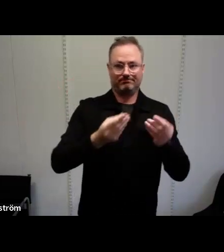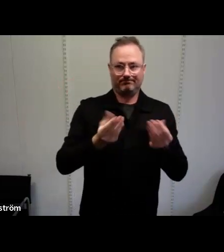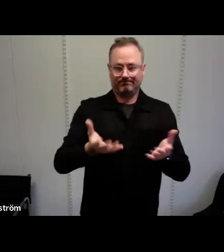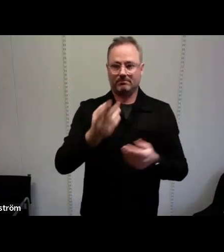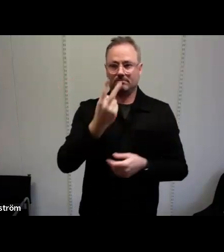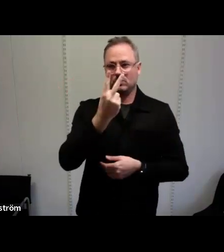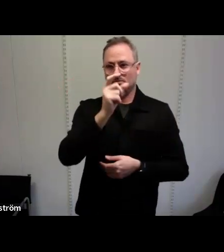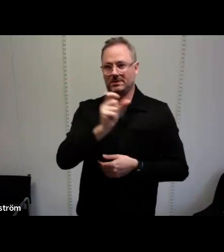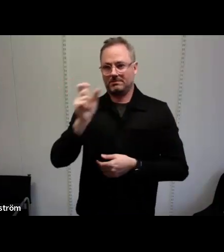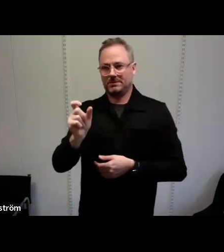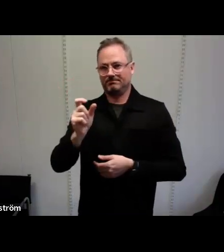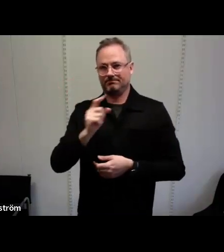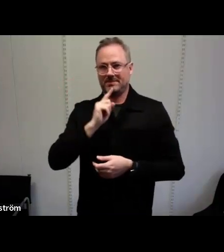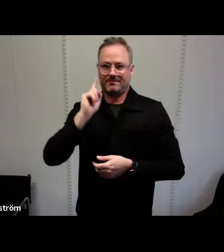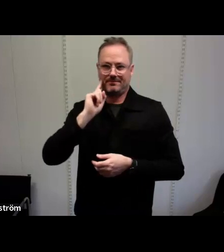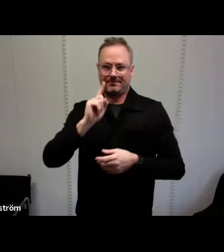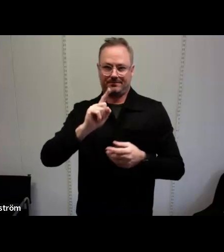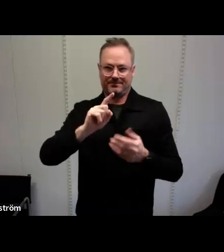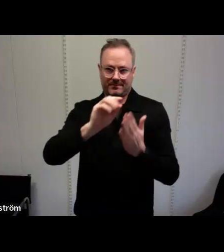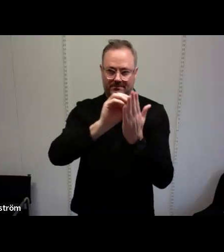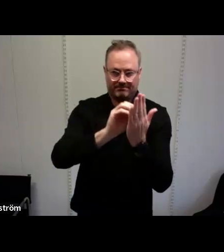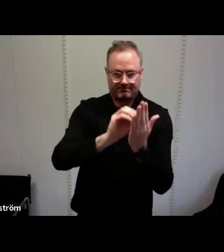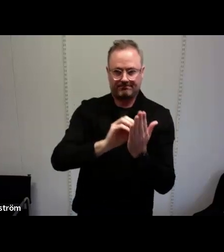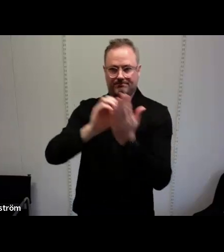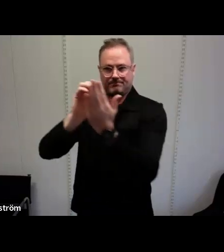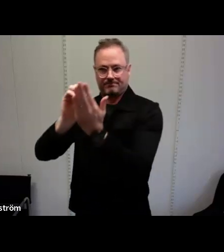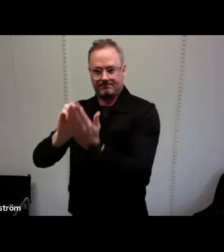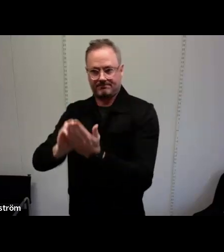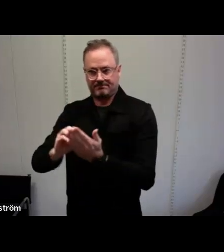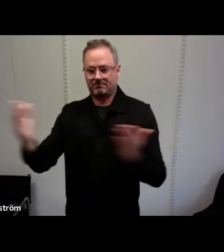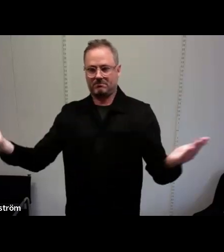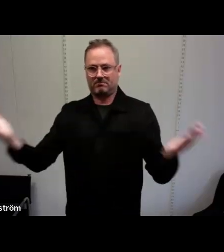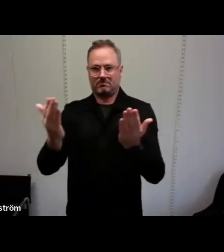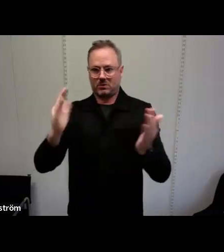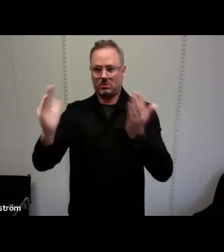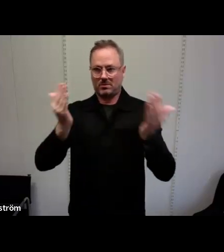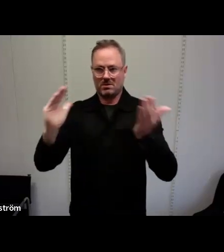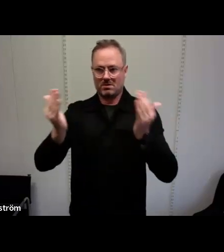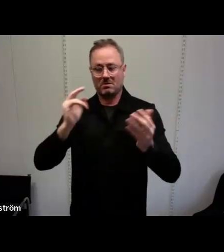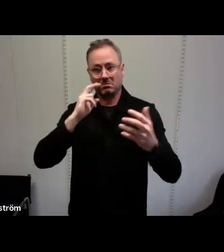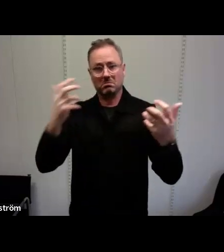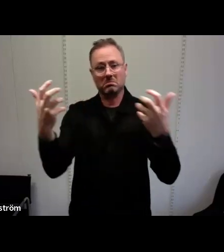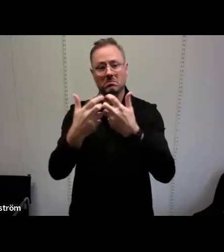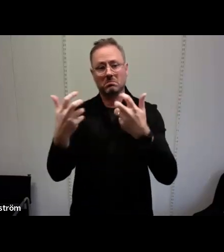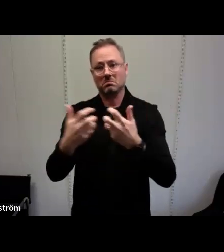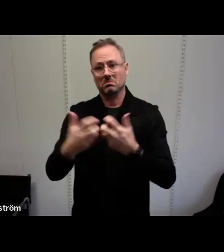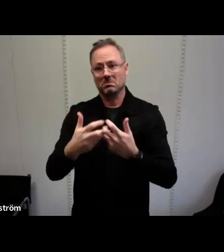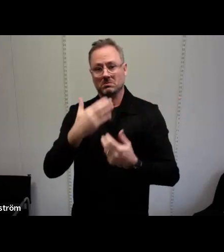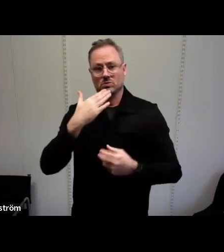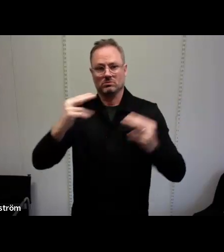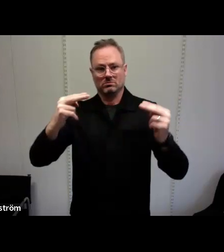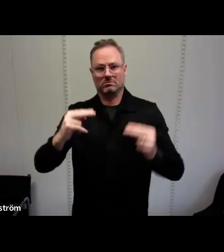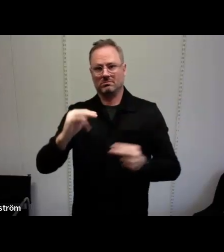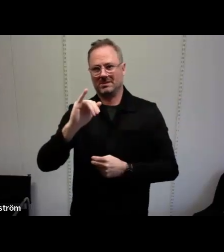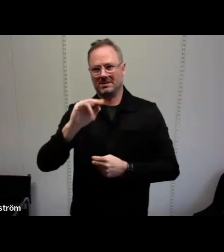That's what we're looking for. In terms of reliability, so we give it to 2 raters. We then compare